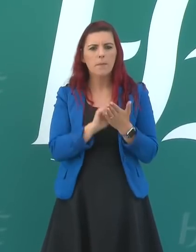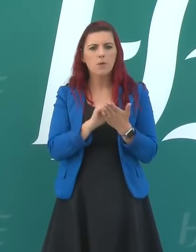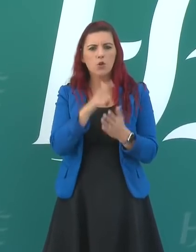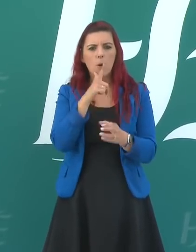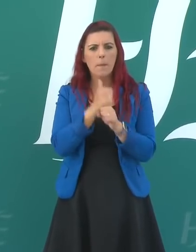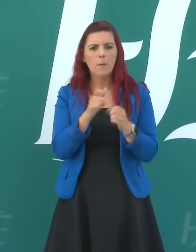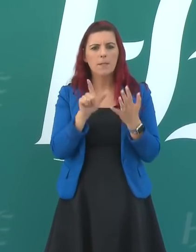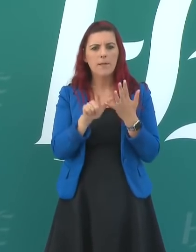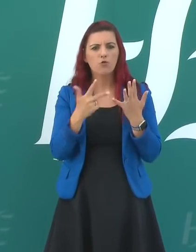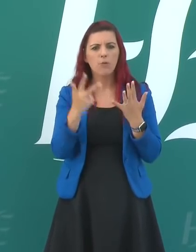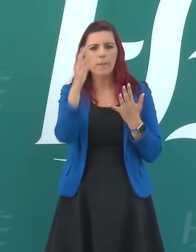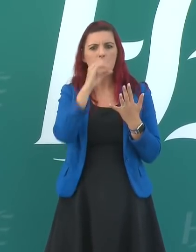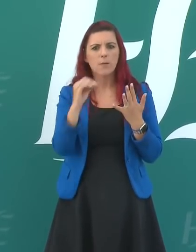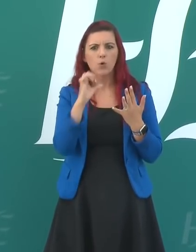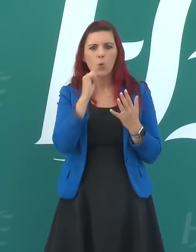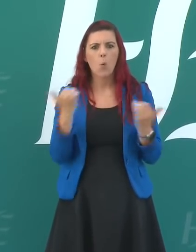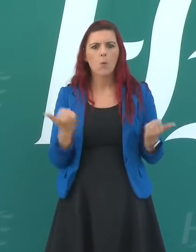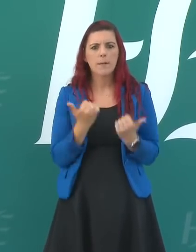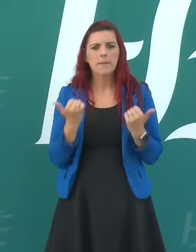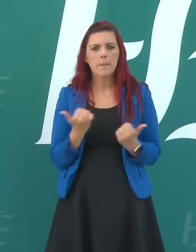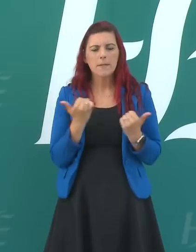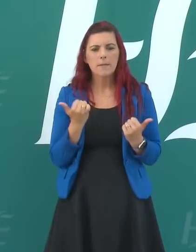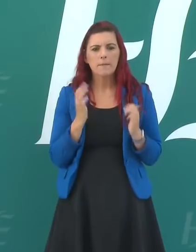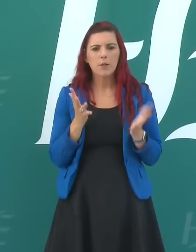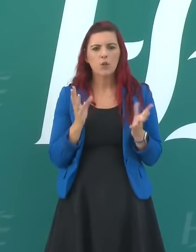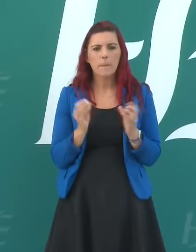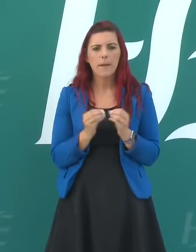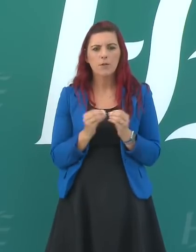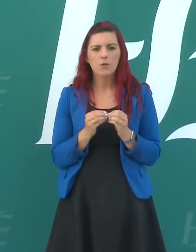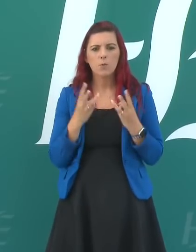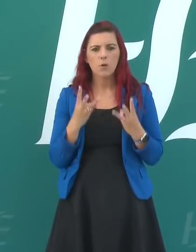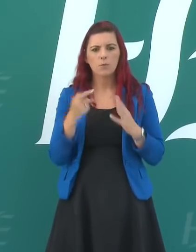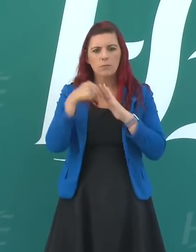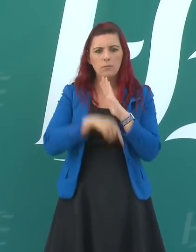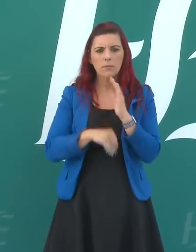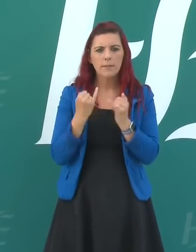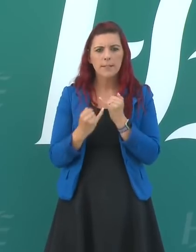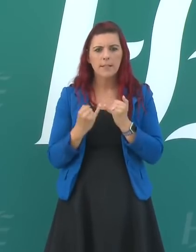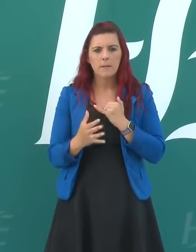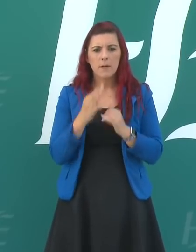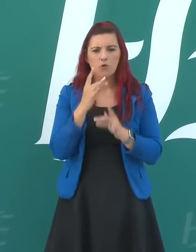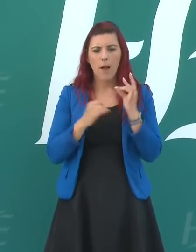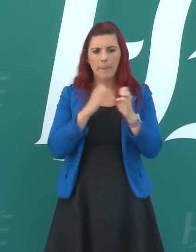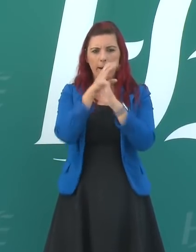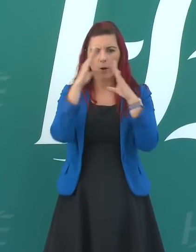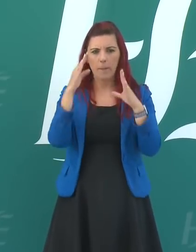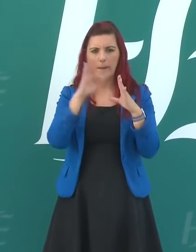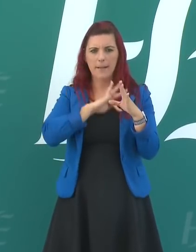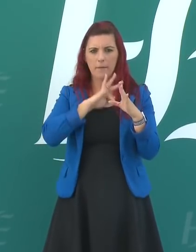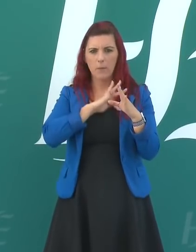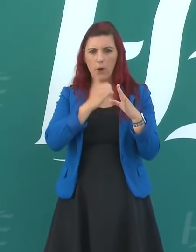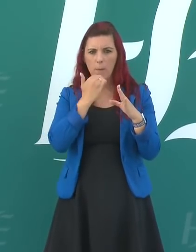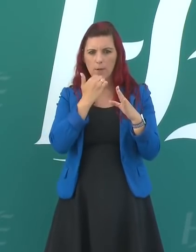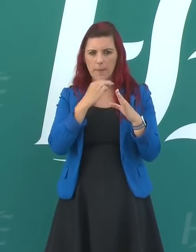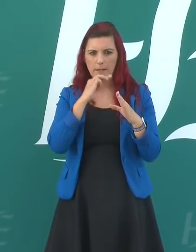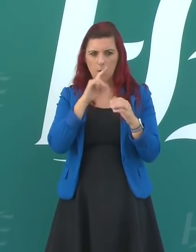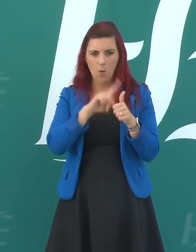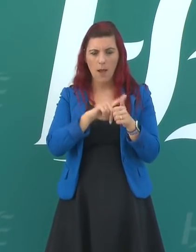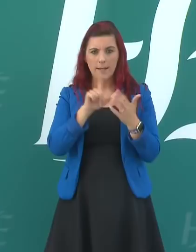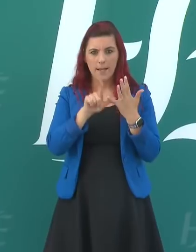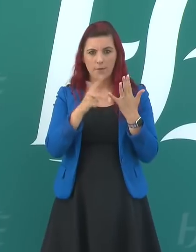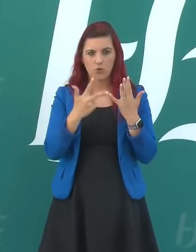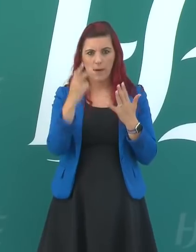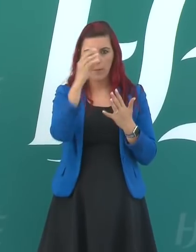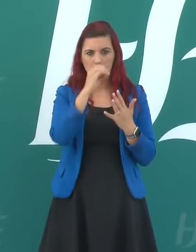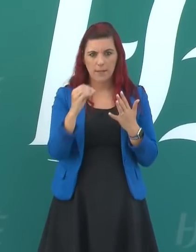73% asymptomatic figure that was mentioned? I just want to dig into it slightly so I can get it straight. So that's 73% of